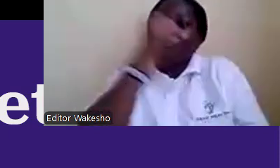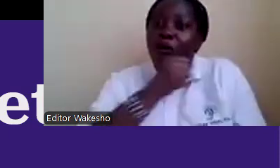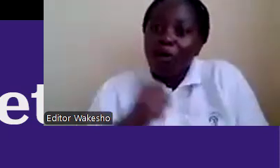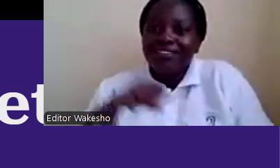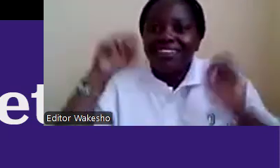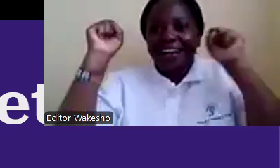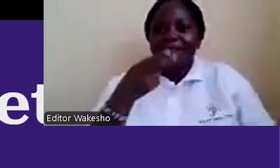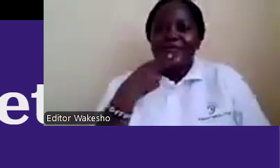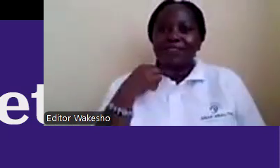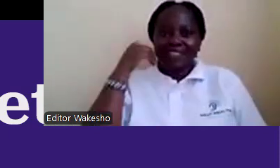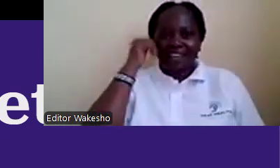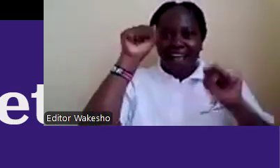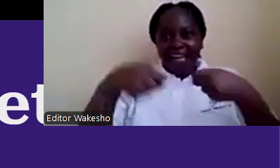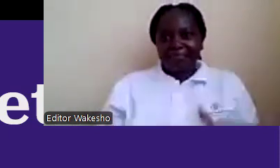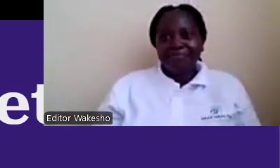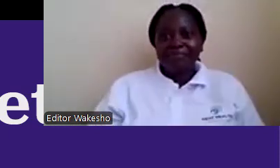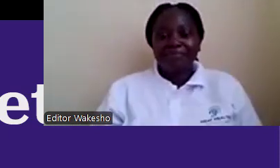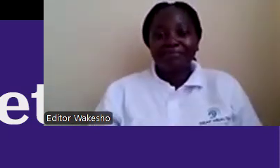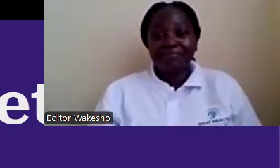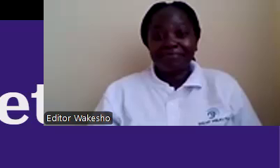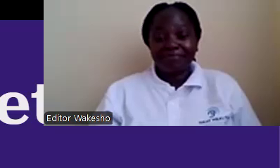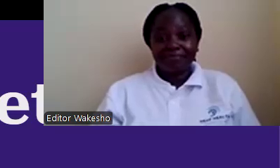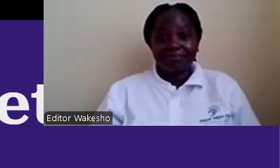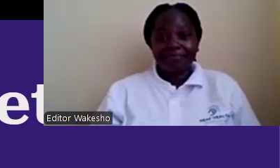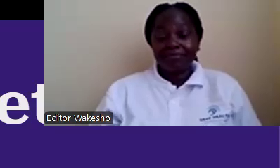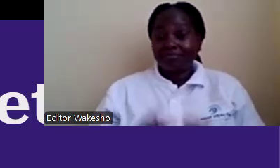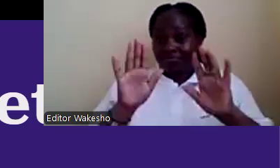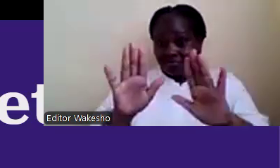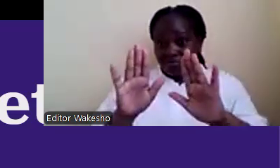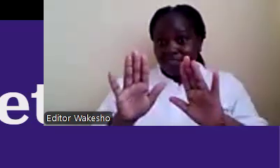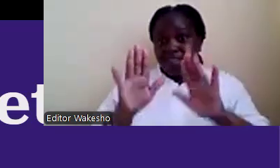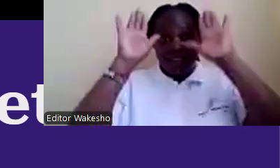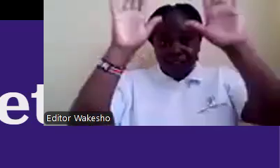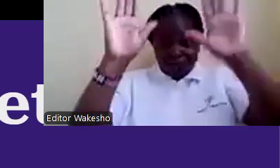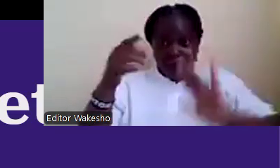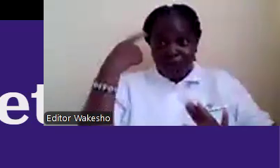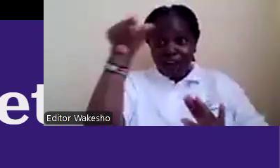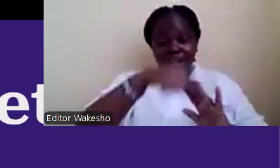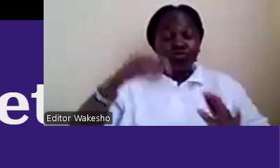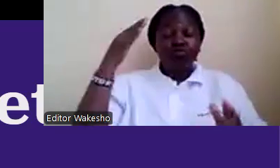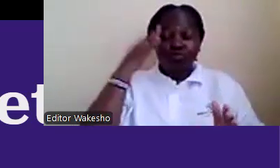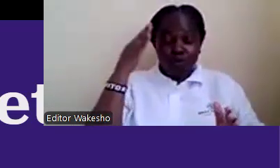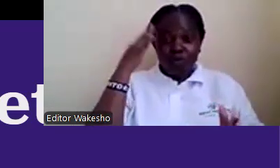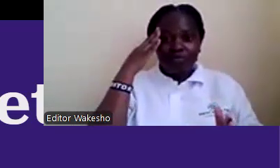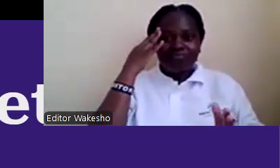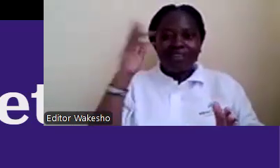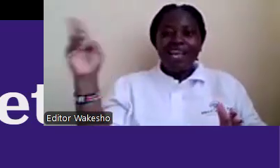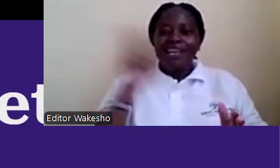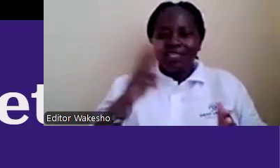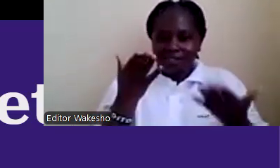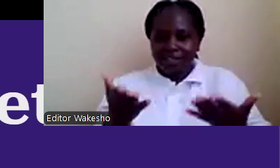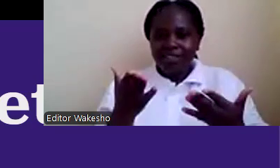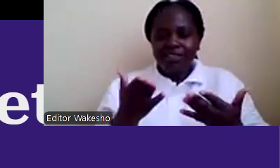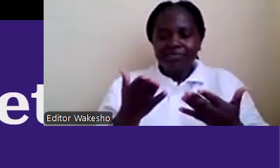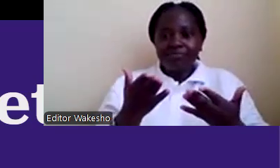Now, I put a statement here that, again, is very important for us to note. These risk factors are especially relevant in the case of